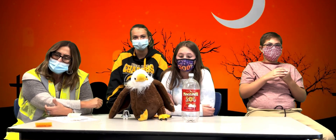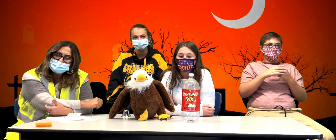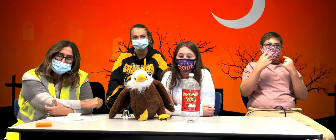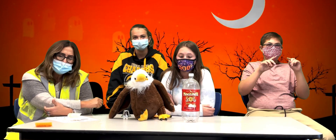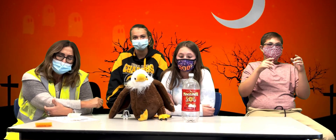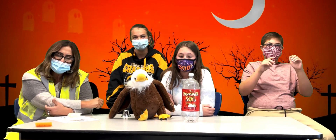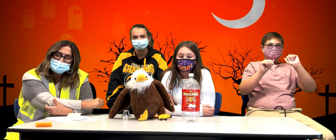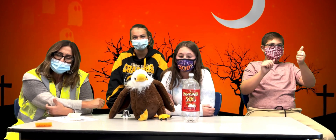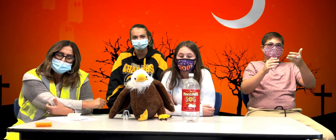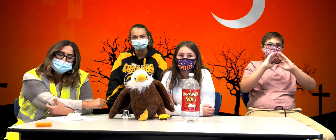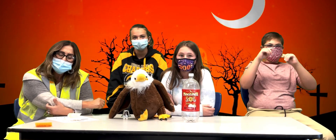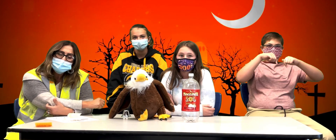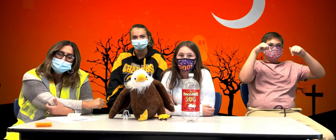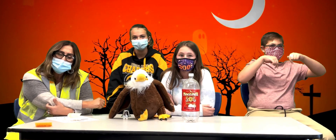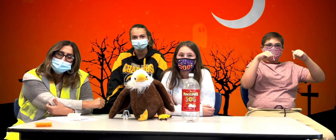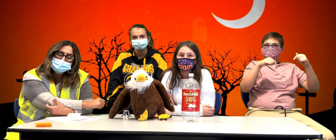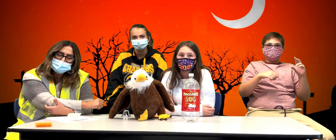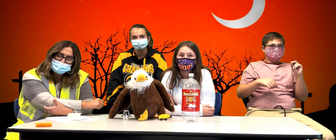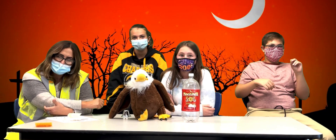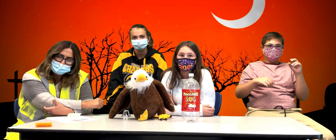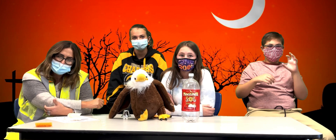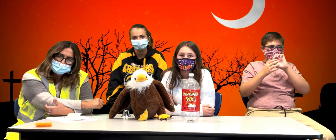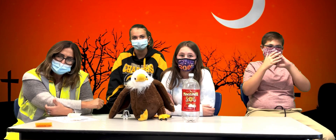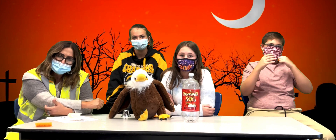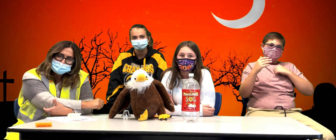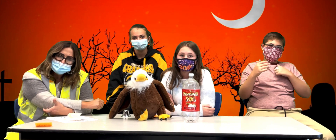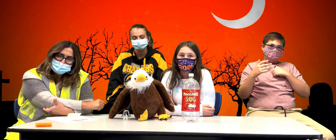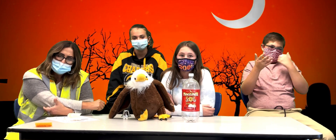is not allowed here at an elementary school